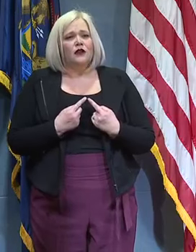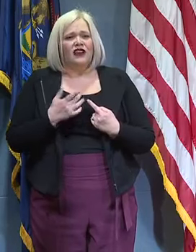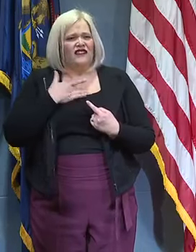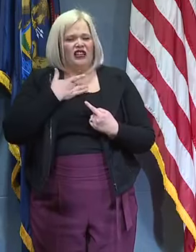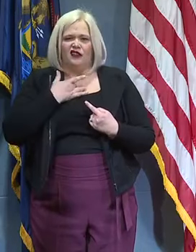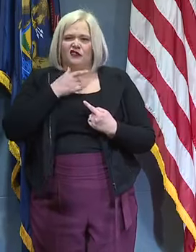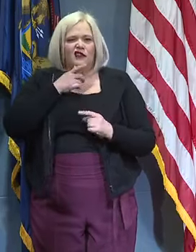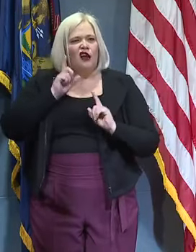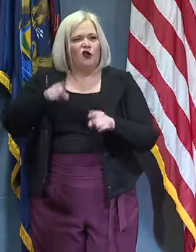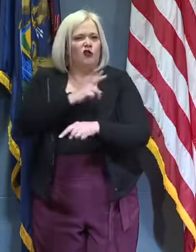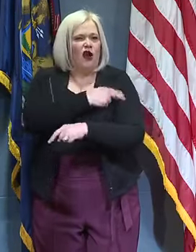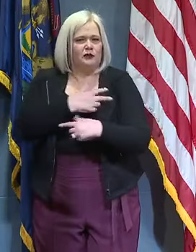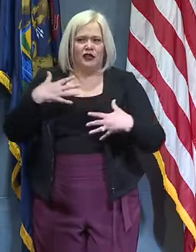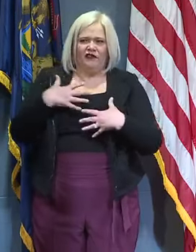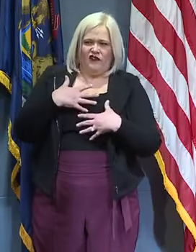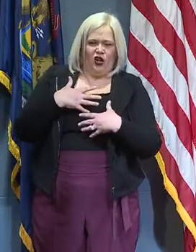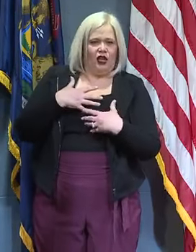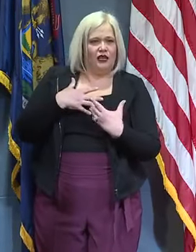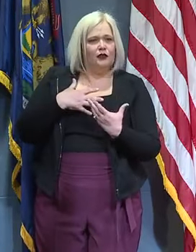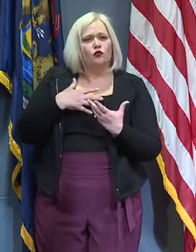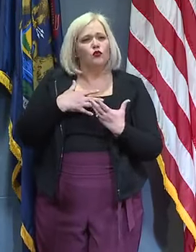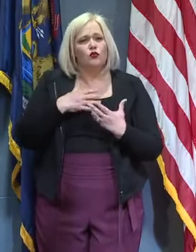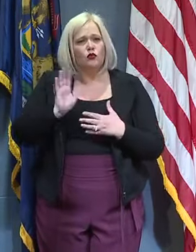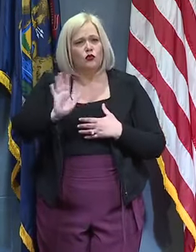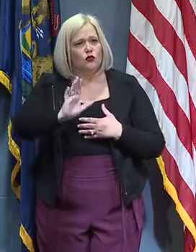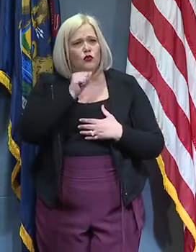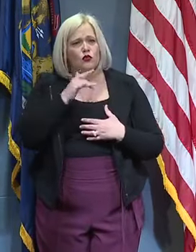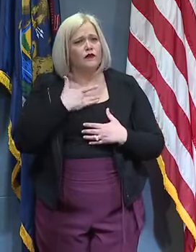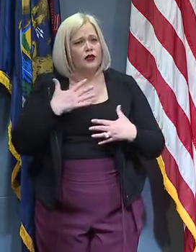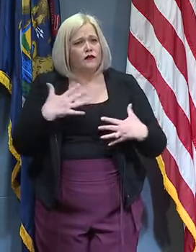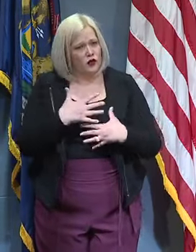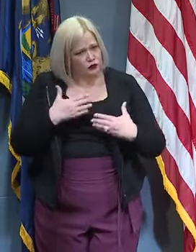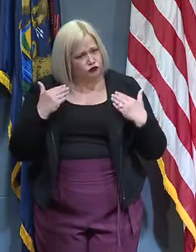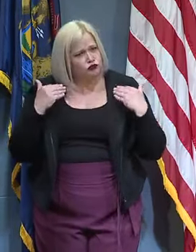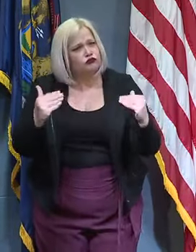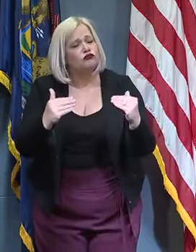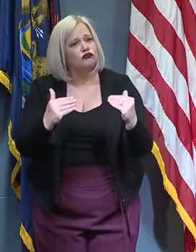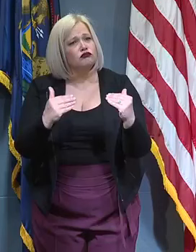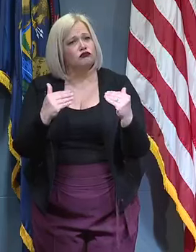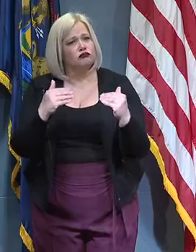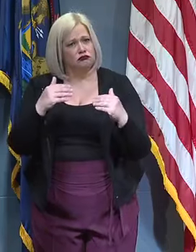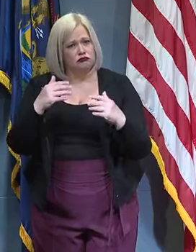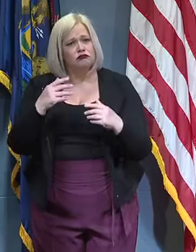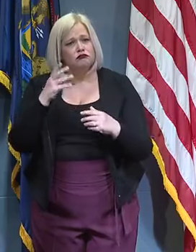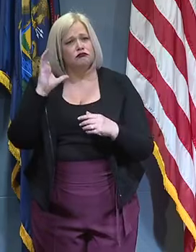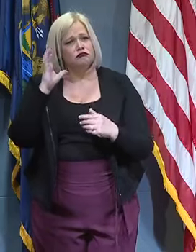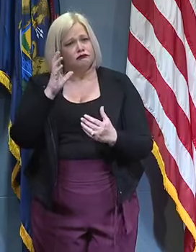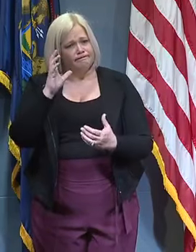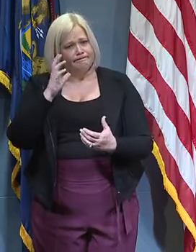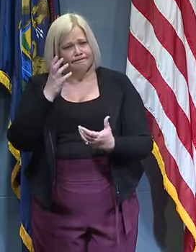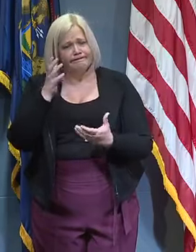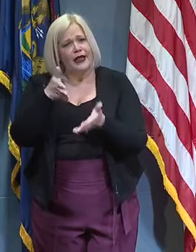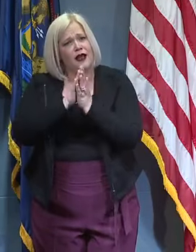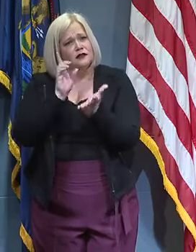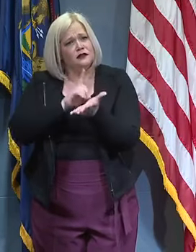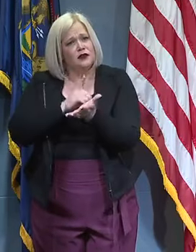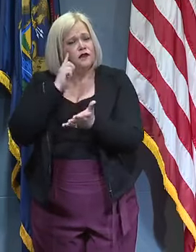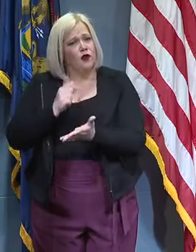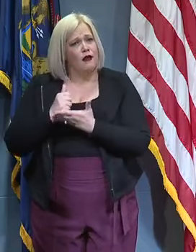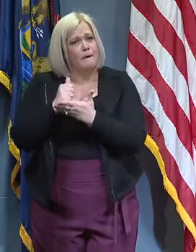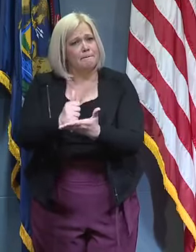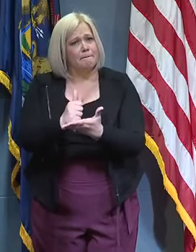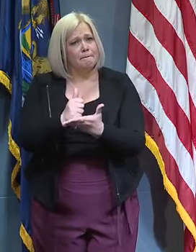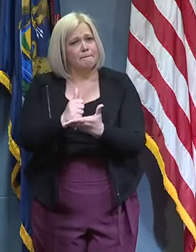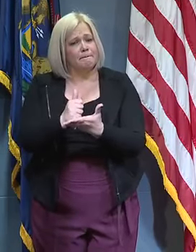hospitals are open and they are available to take care of patients. I remain encouraged about our state's prospects to fight